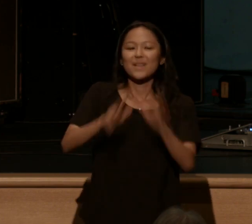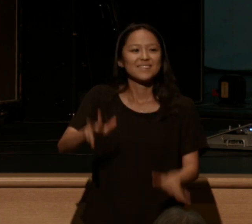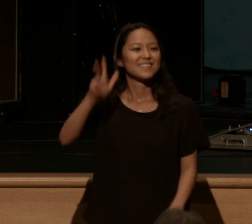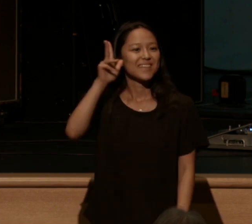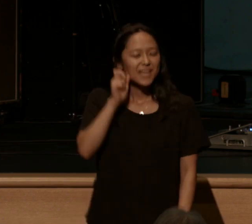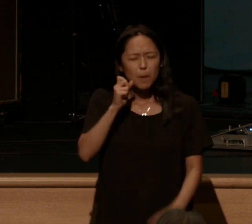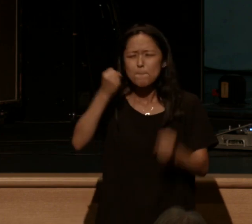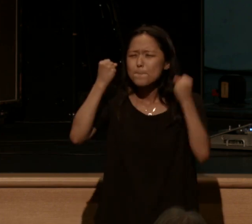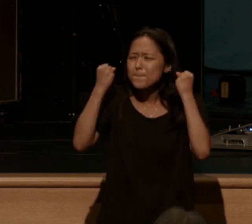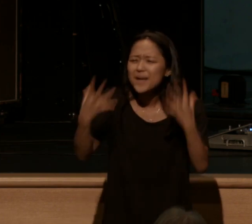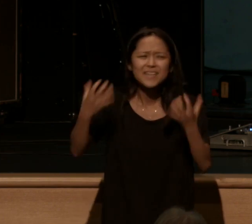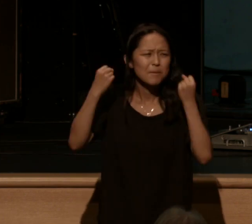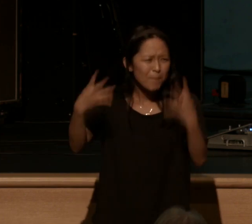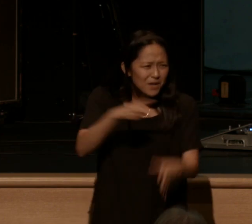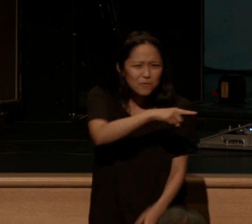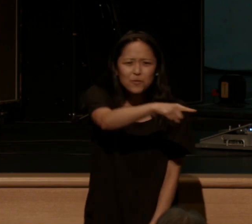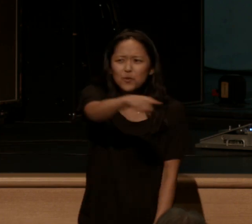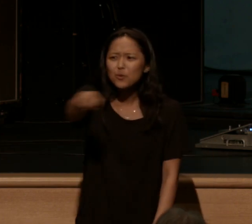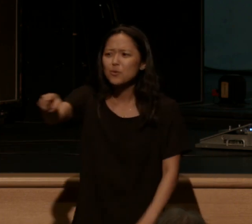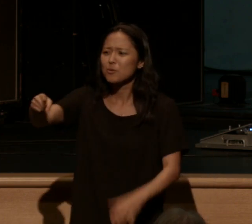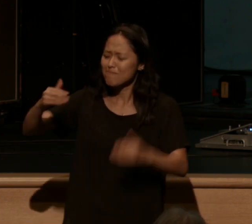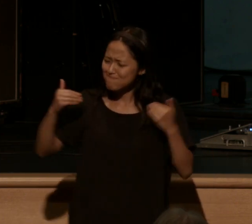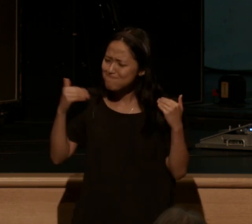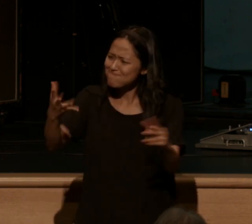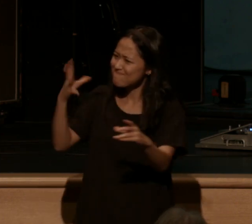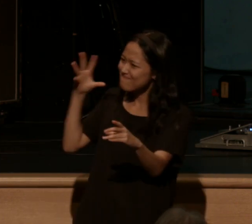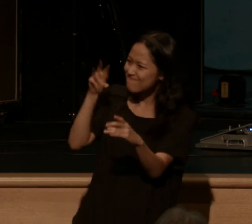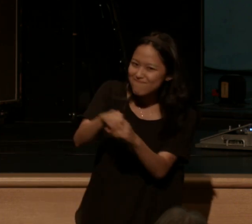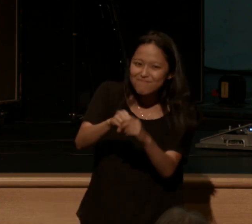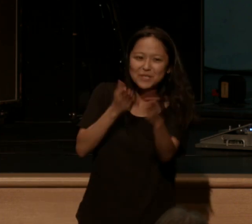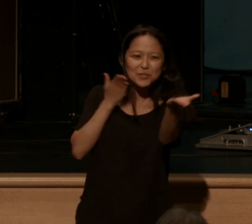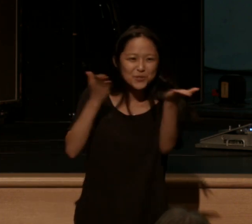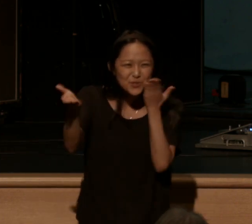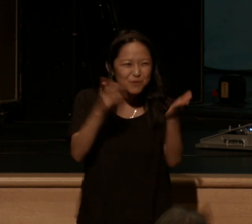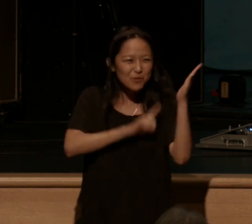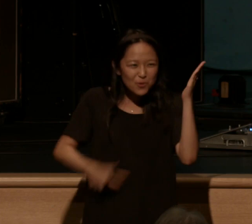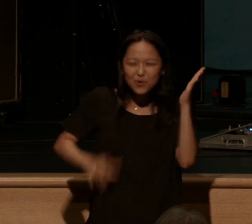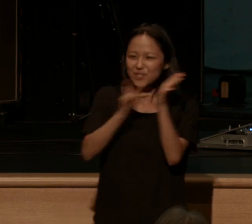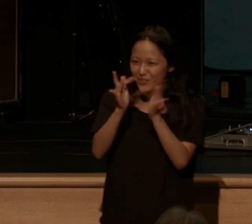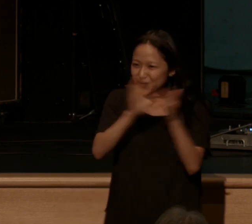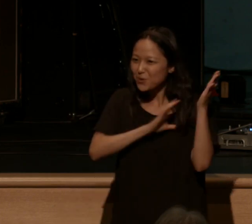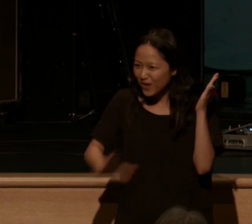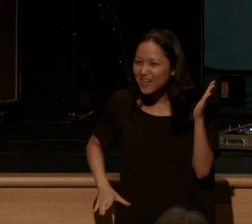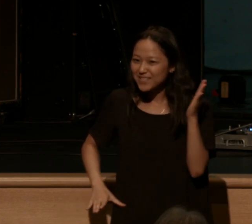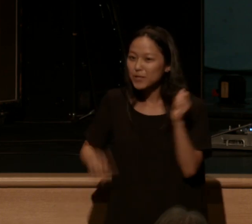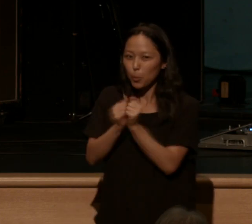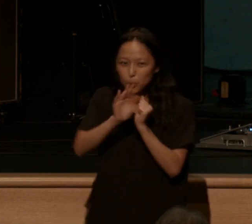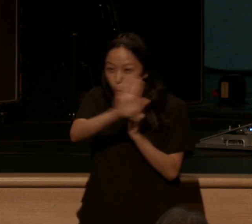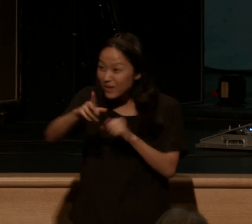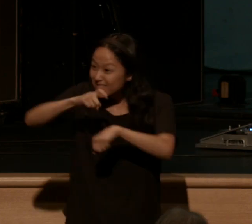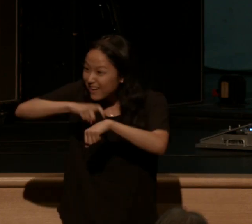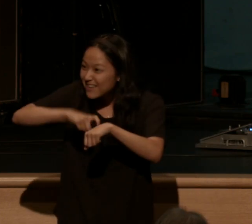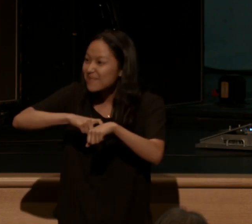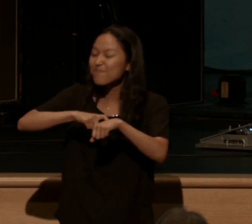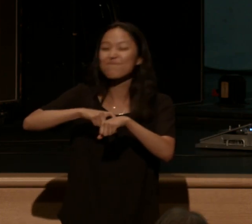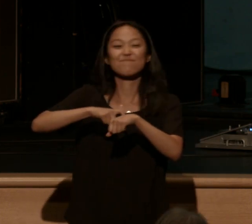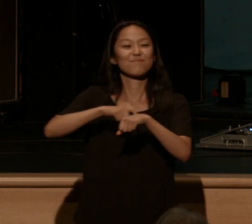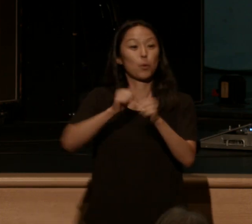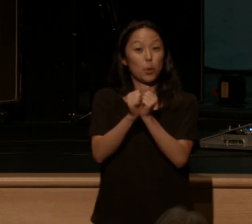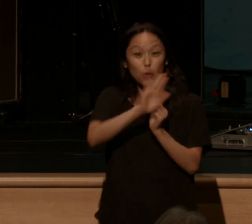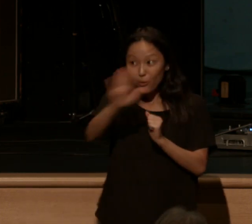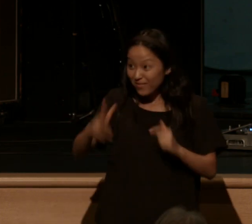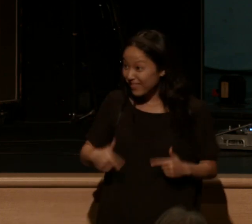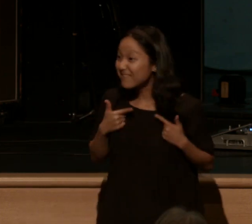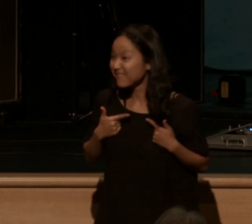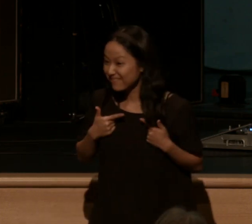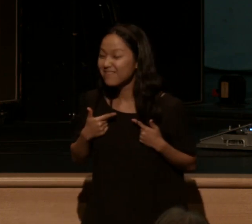so many of you that are jumping in to serve the Lord Jesus Christ with the time that you have and this life that you've been